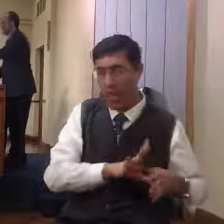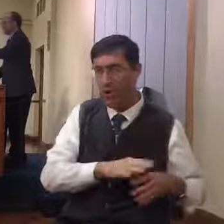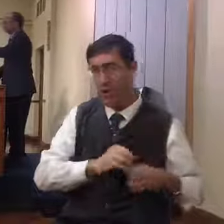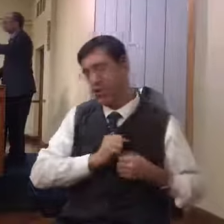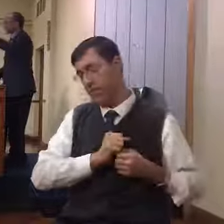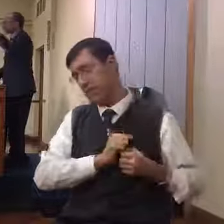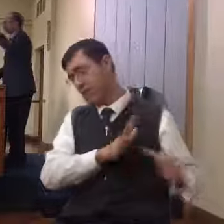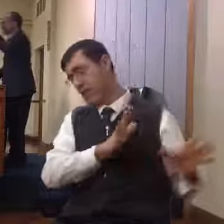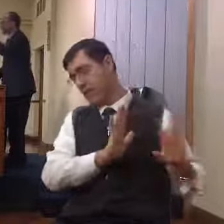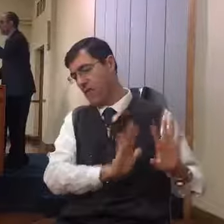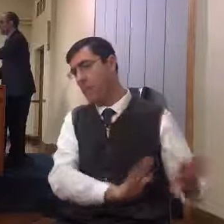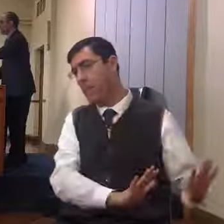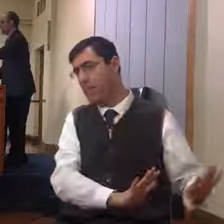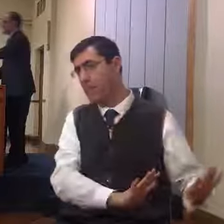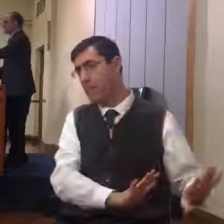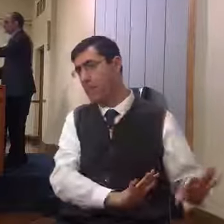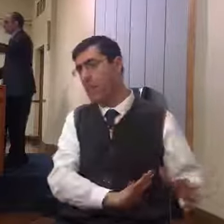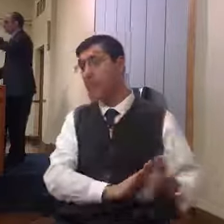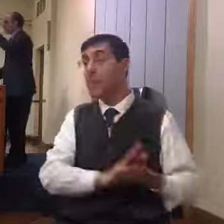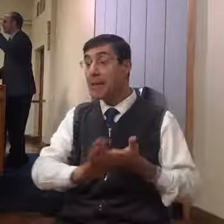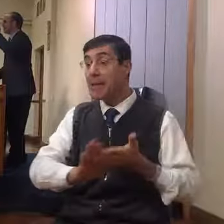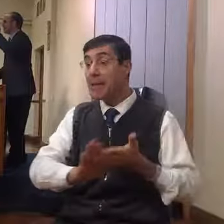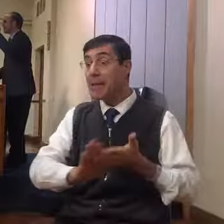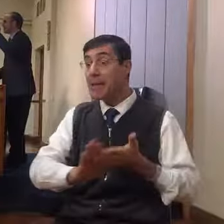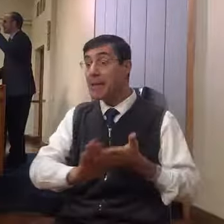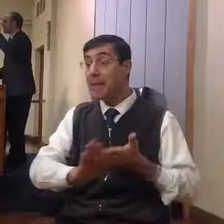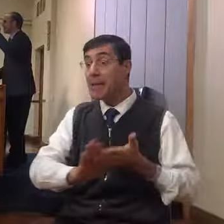anarchy. It's never license.